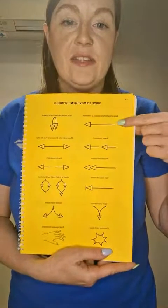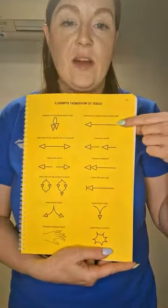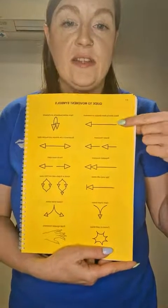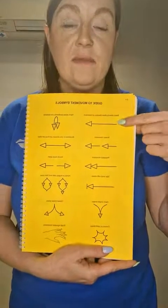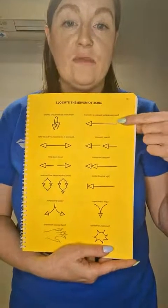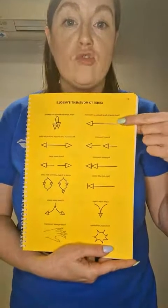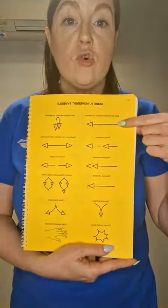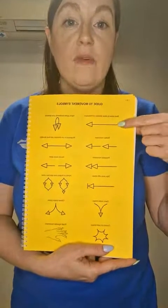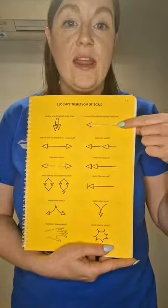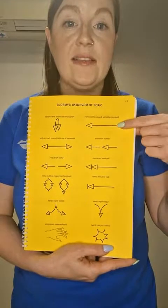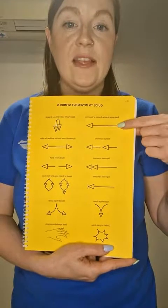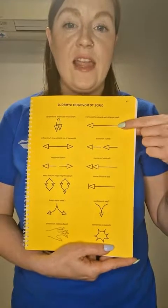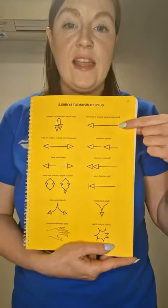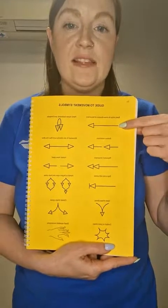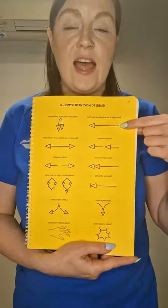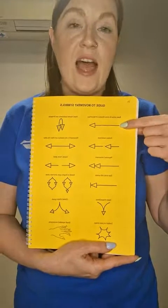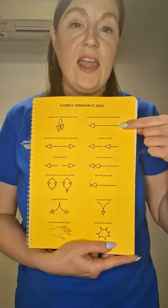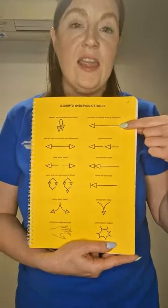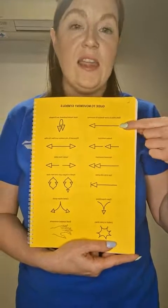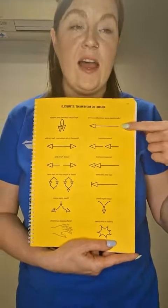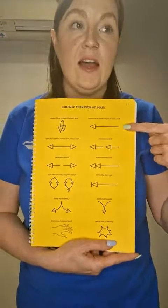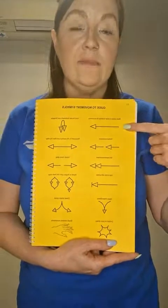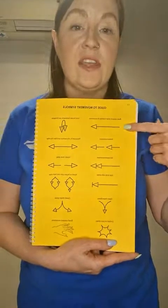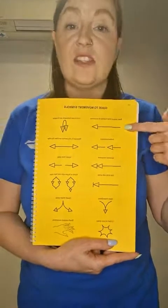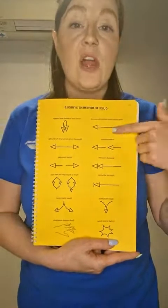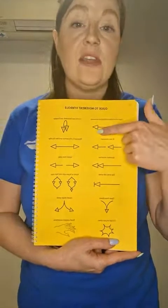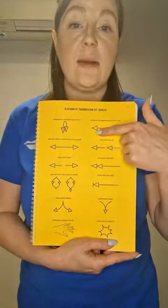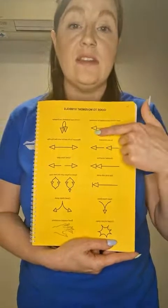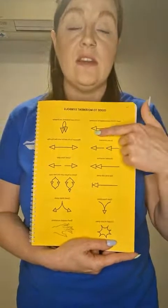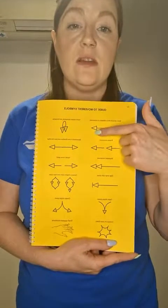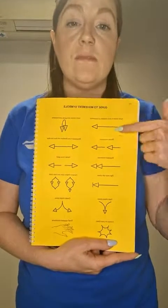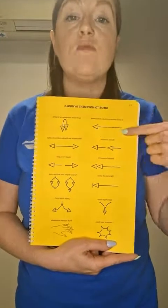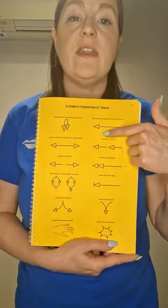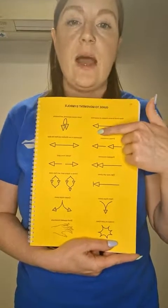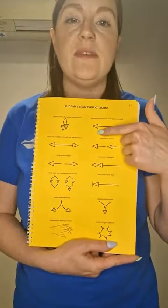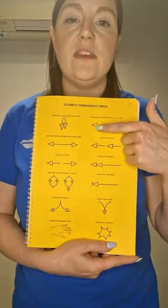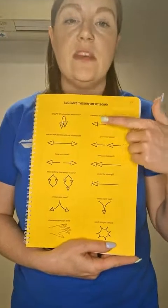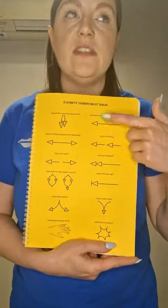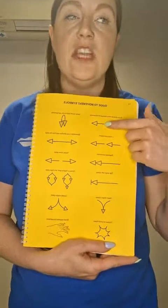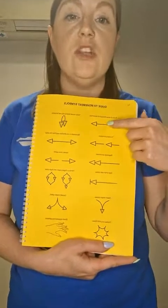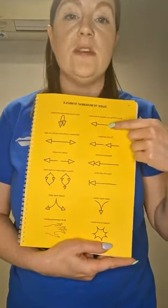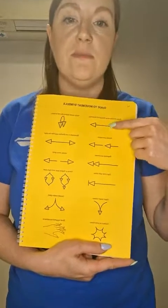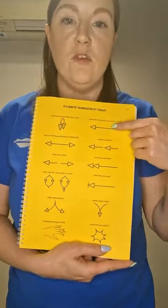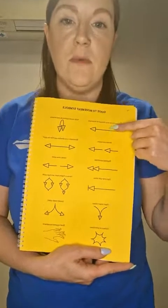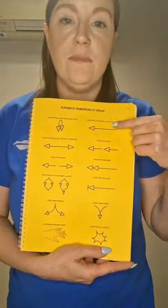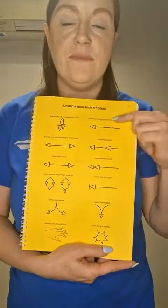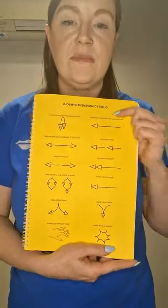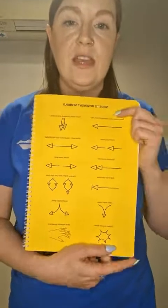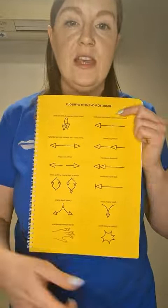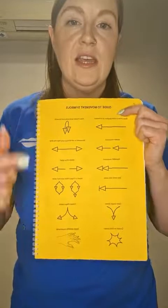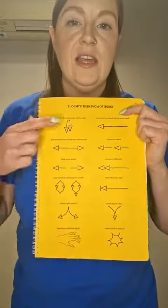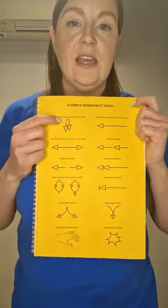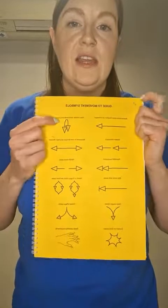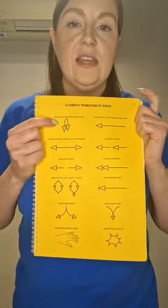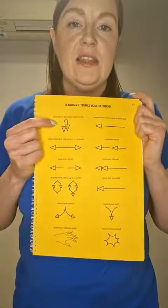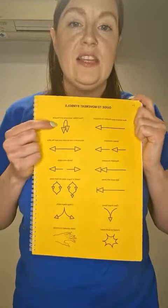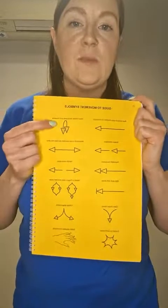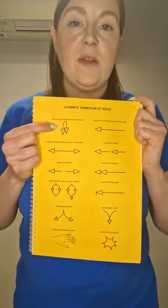sign drawings is a sign that happens in a movement that happens in a continuous movement. This one looks